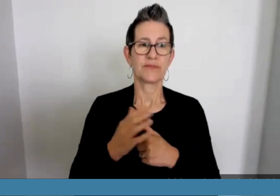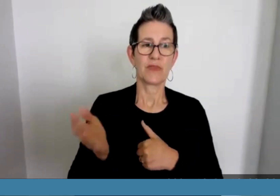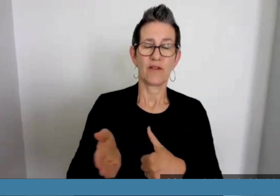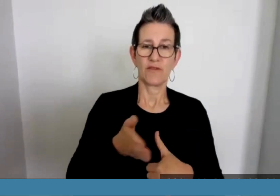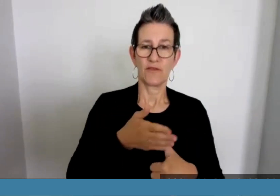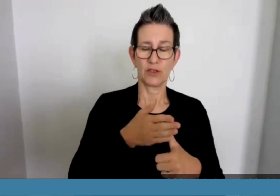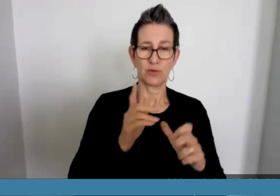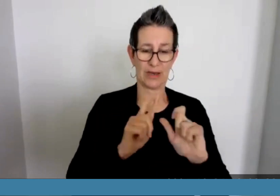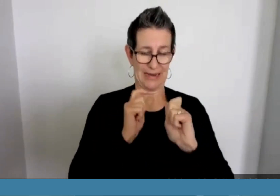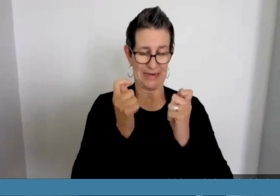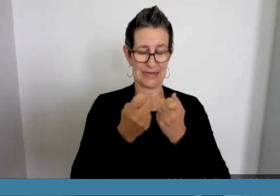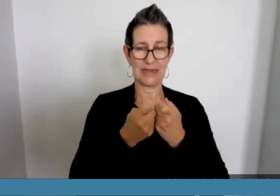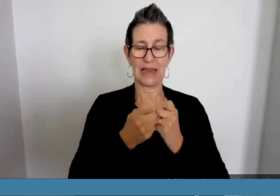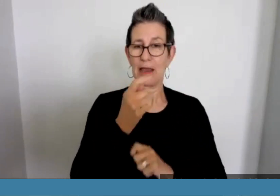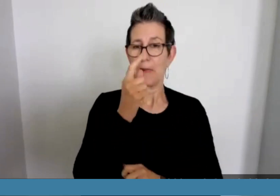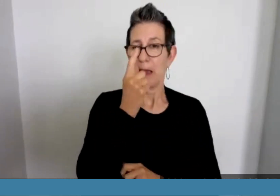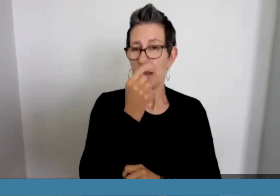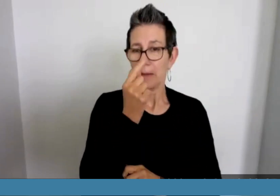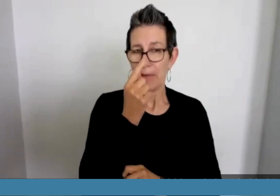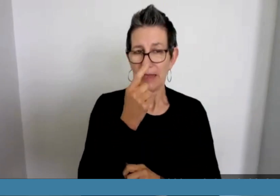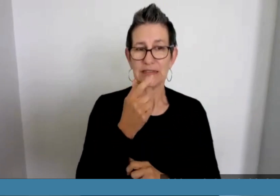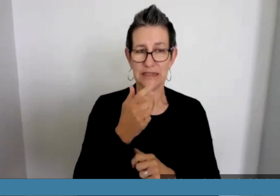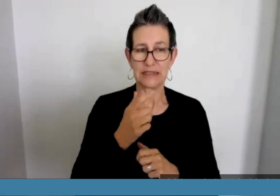team capacity and capability.